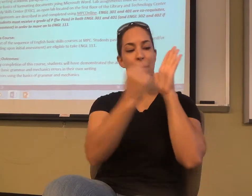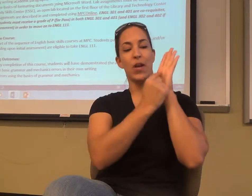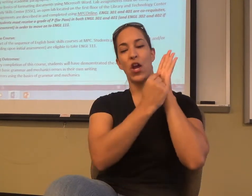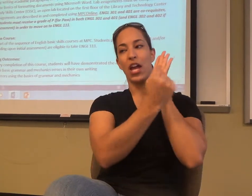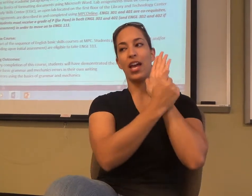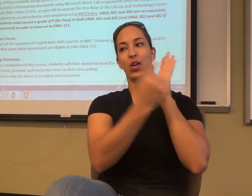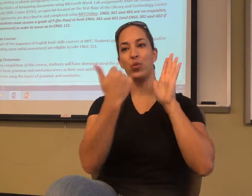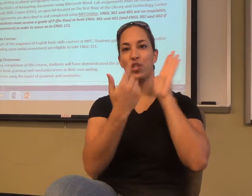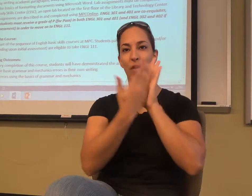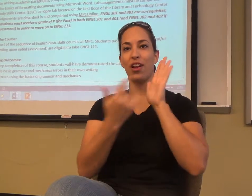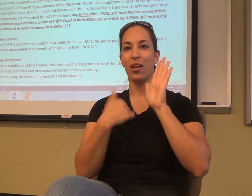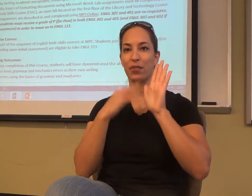through.